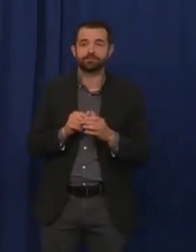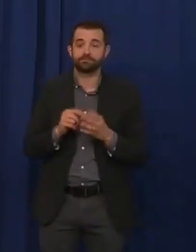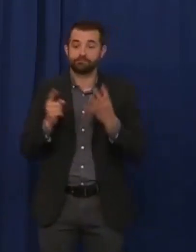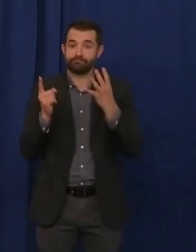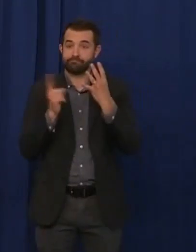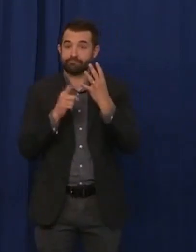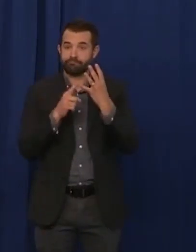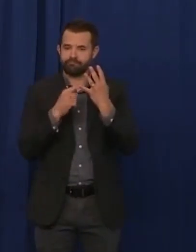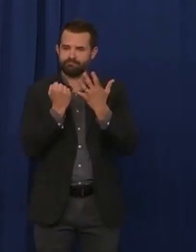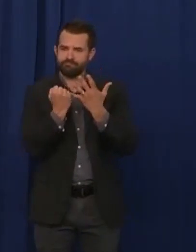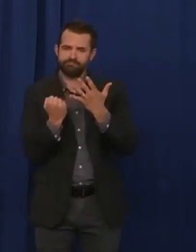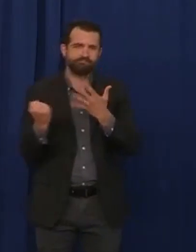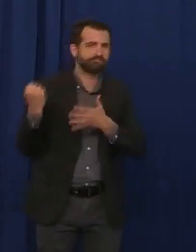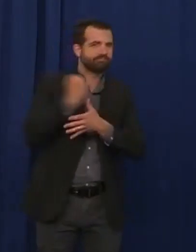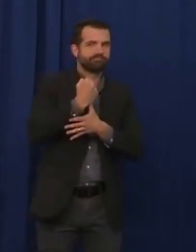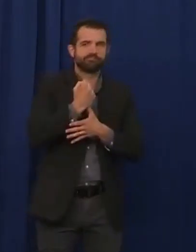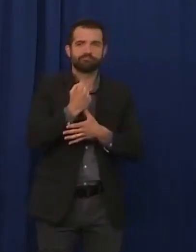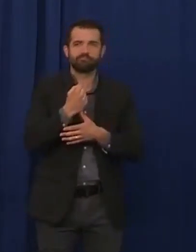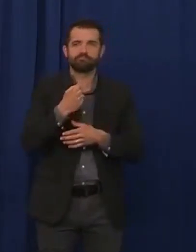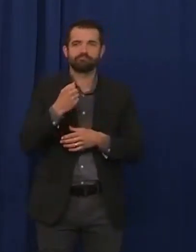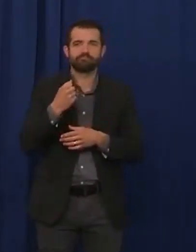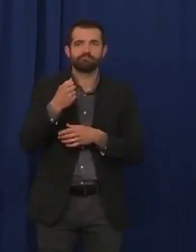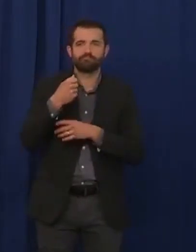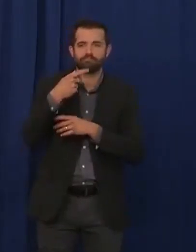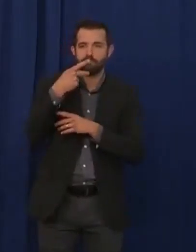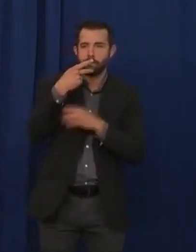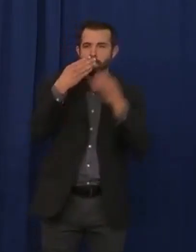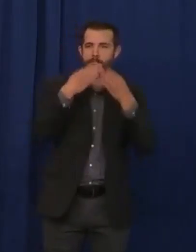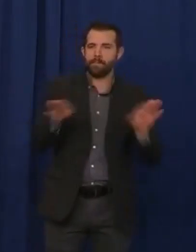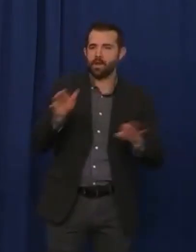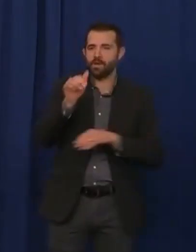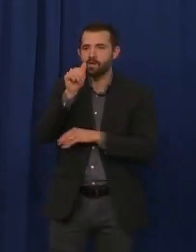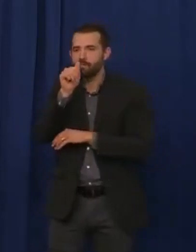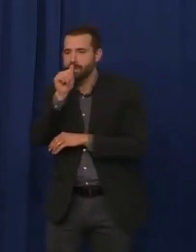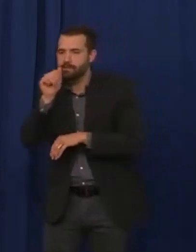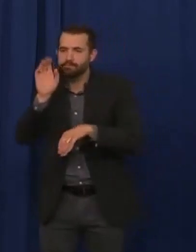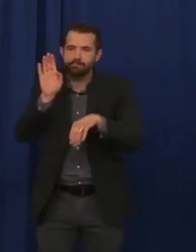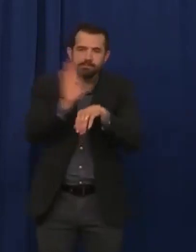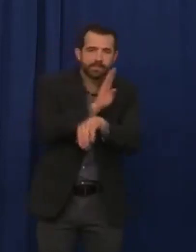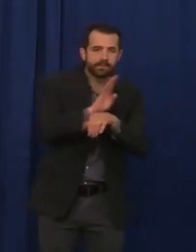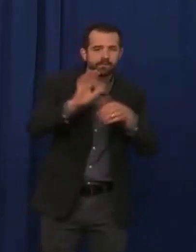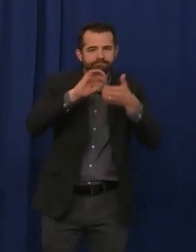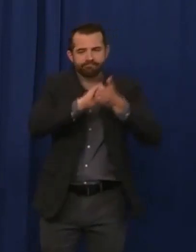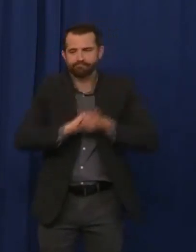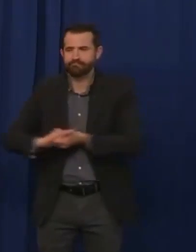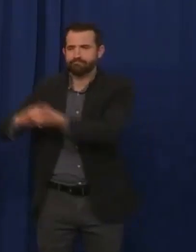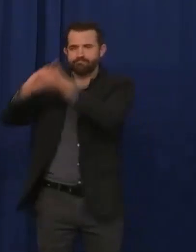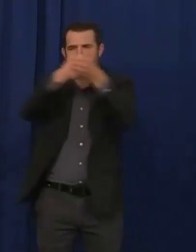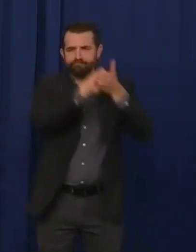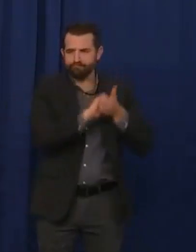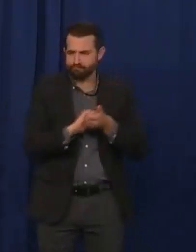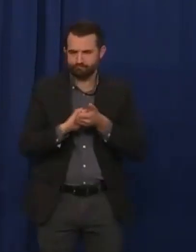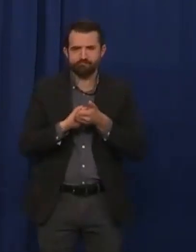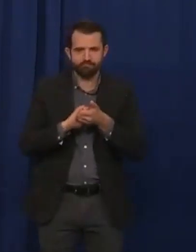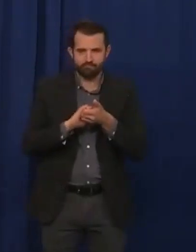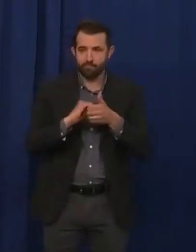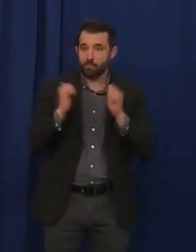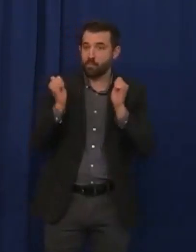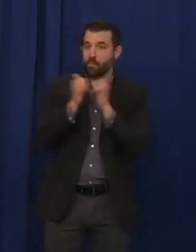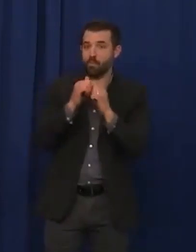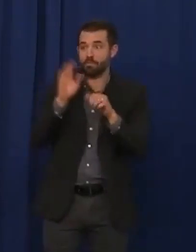prioritizing public-private cooperation and collaboration. Collaboration and leadership among businesses,